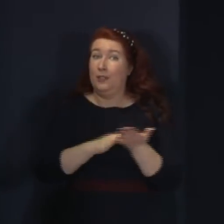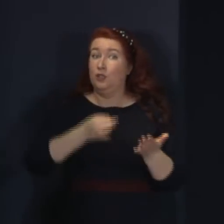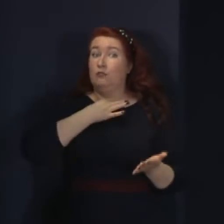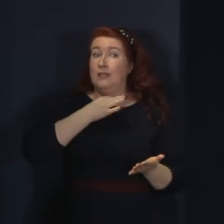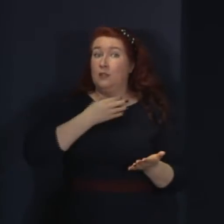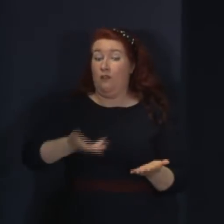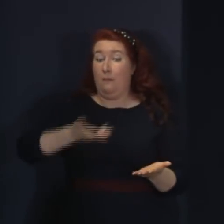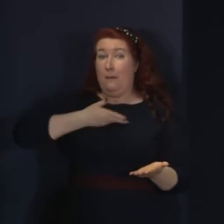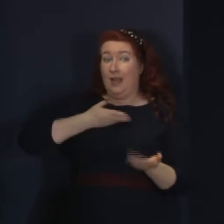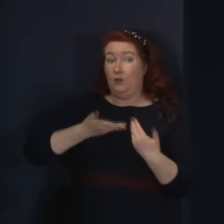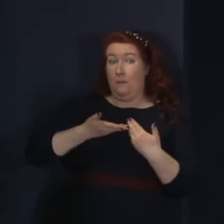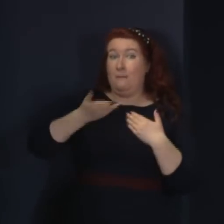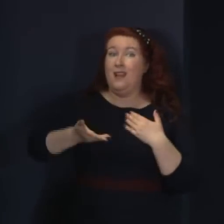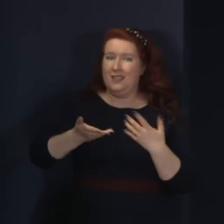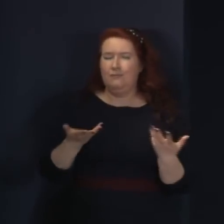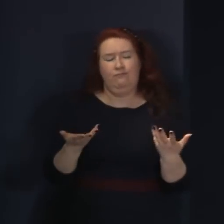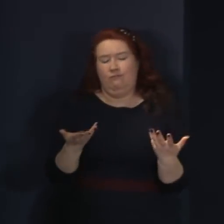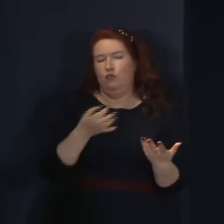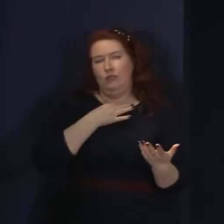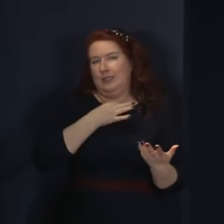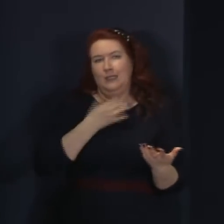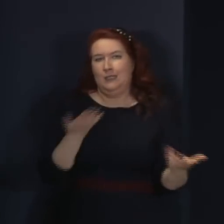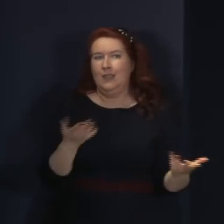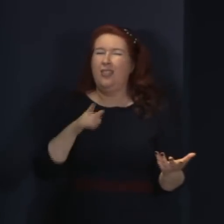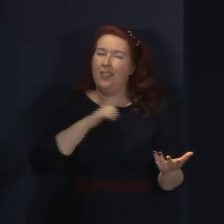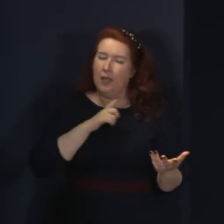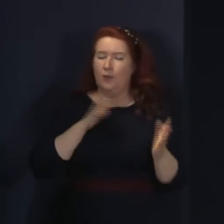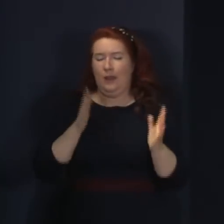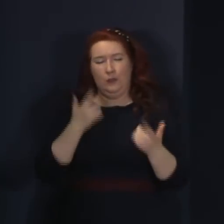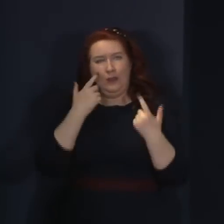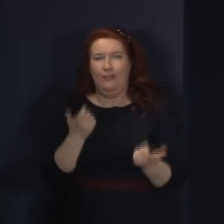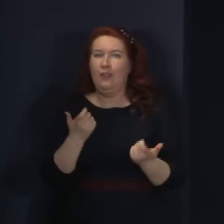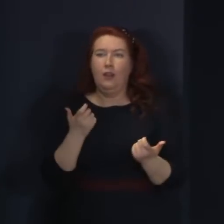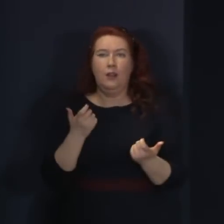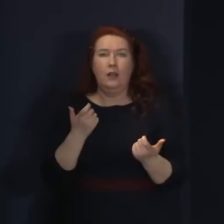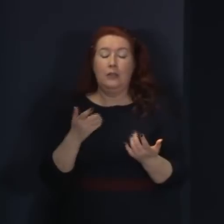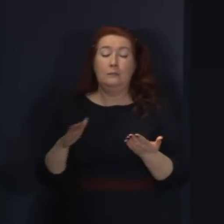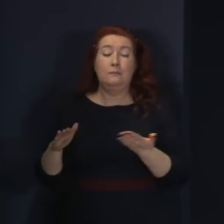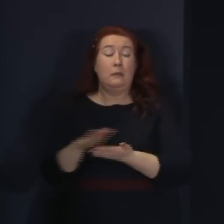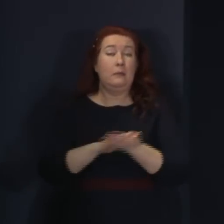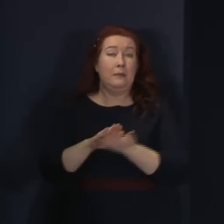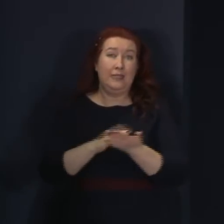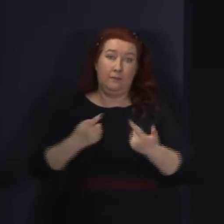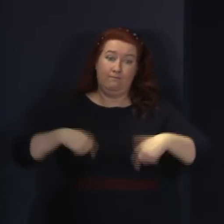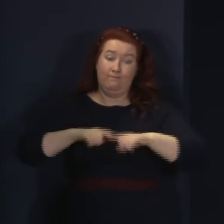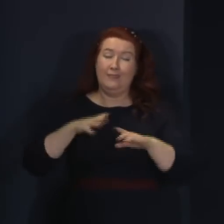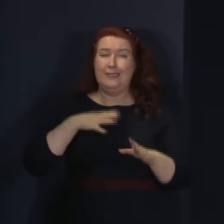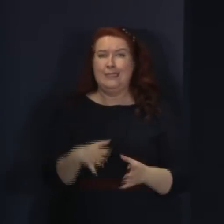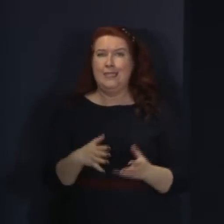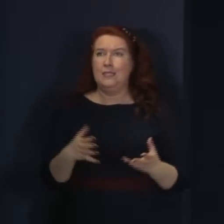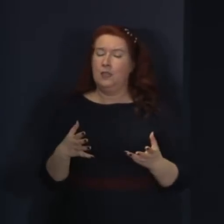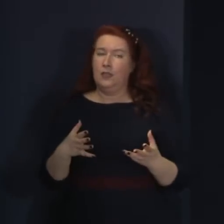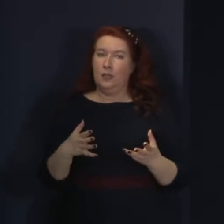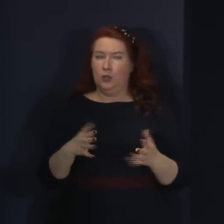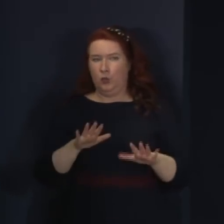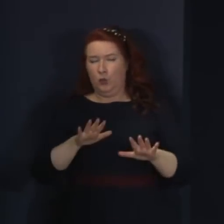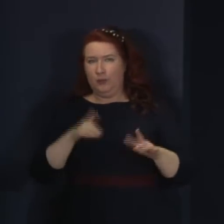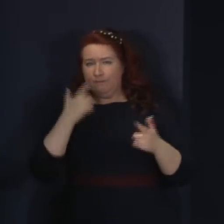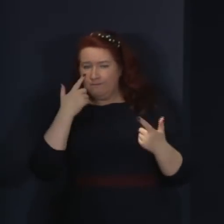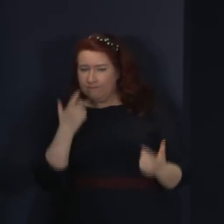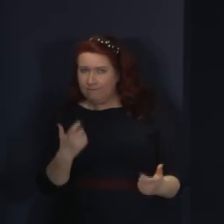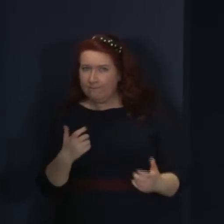So that's why there's this very cautious approach that just means we need to kind of ease and